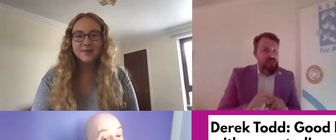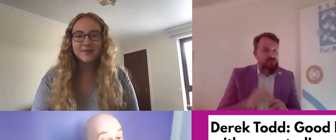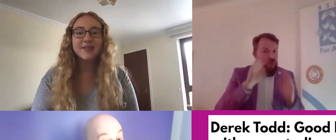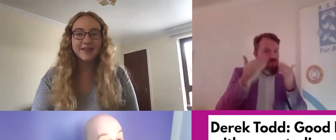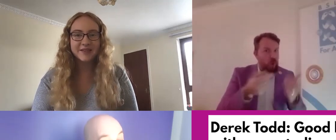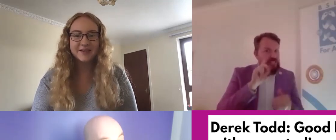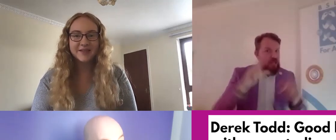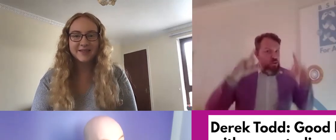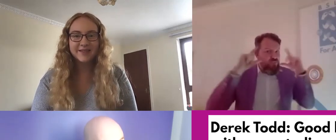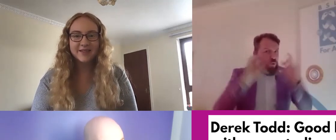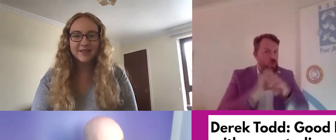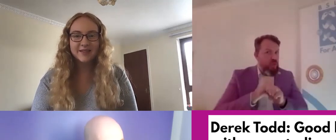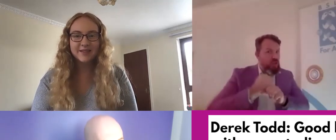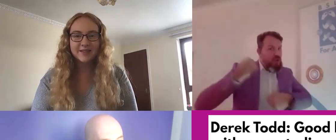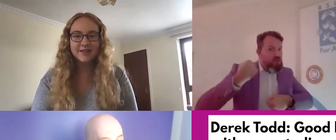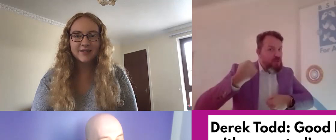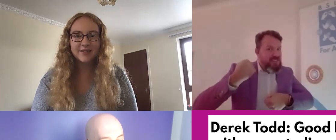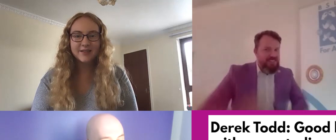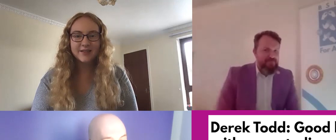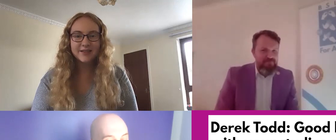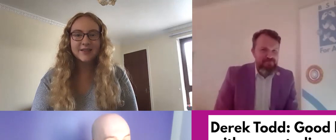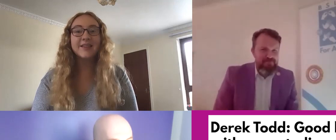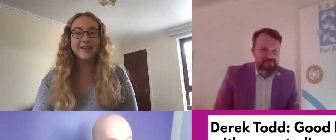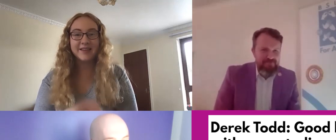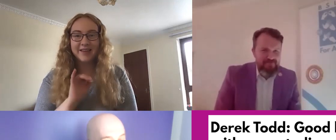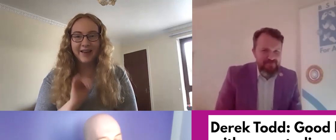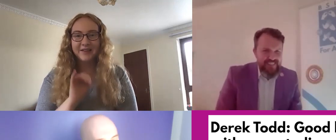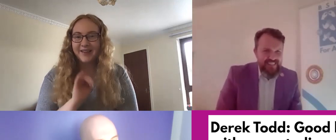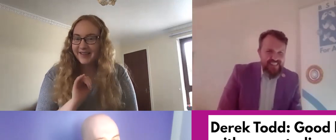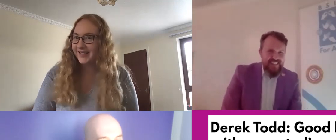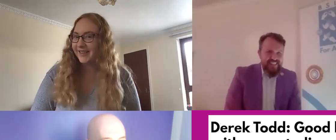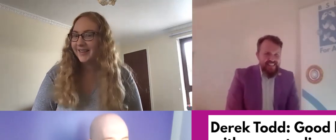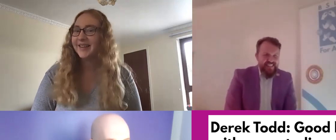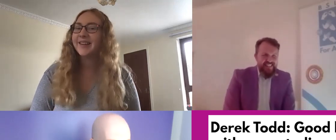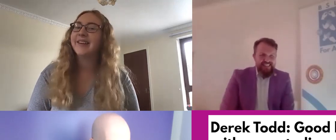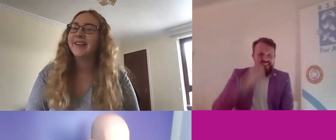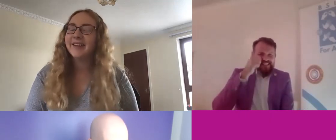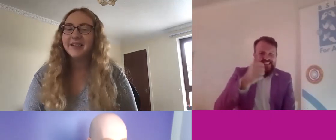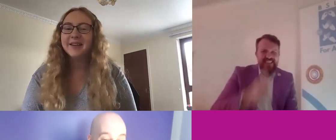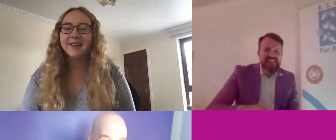And good luck with your studies at university. I look forward to seeing the photo of you holding up your certificate.